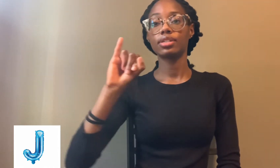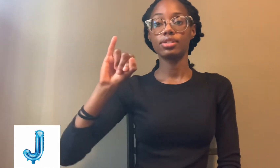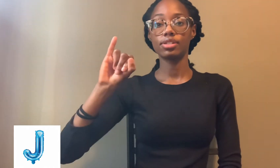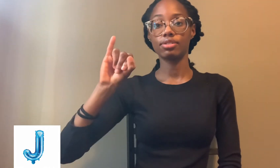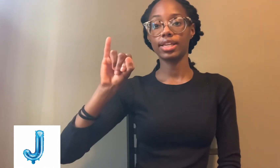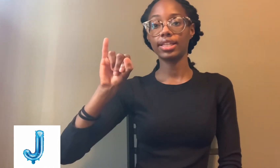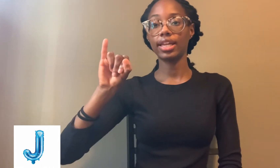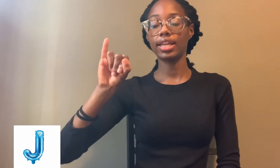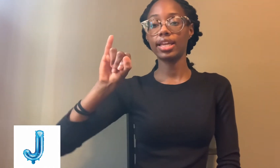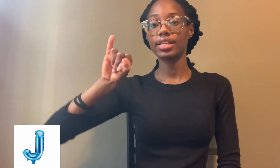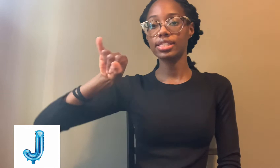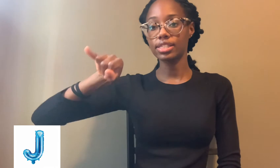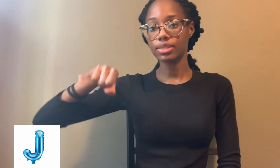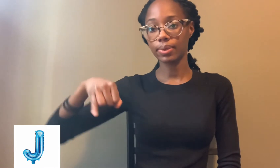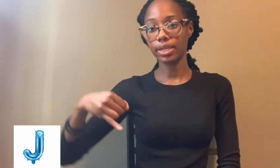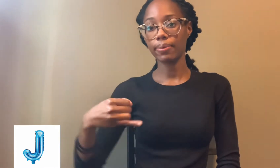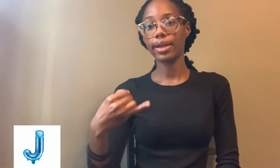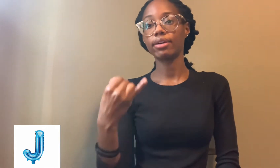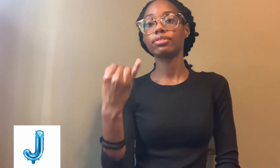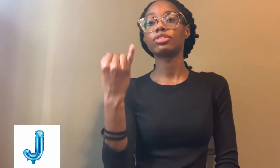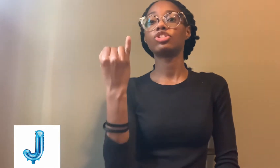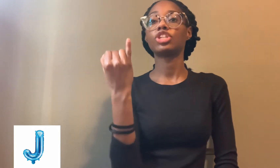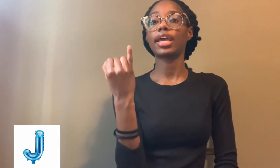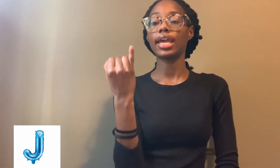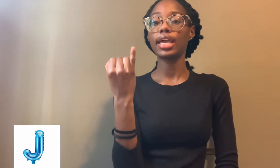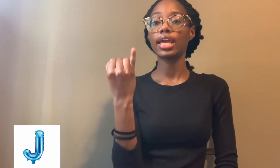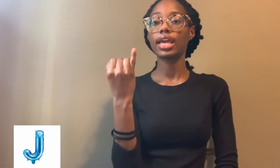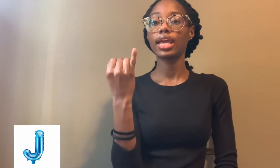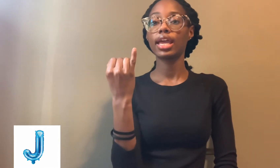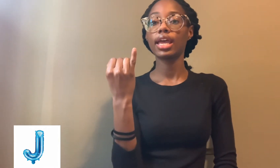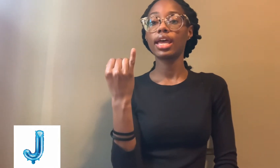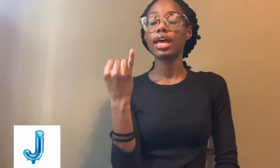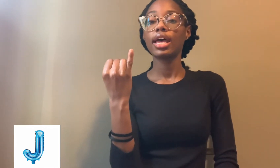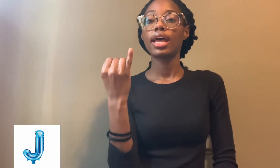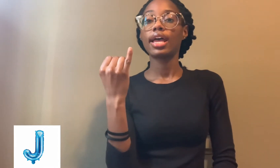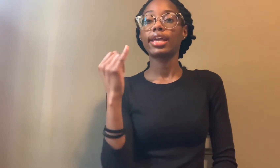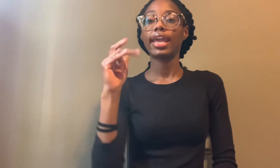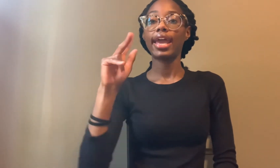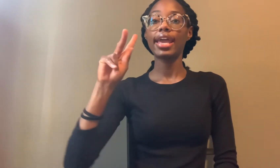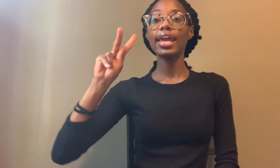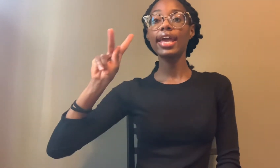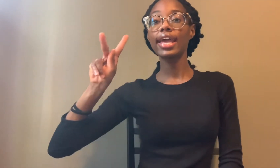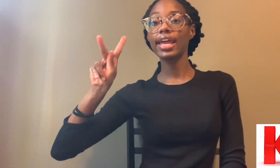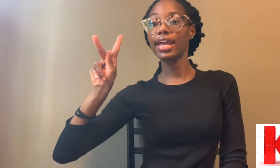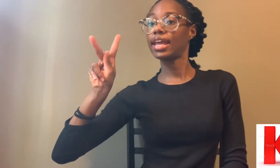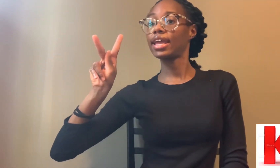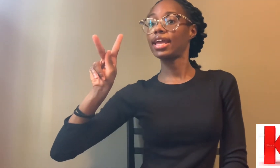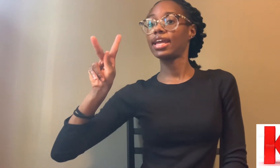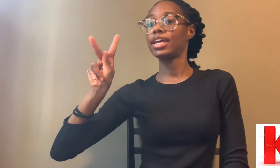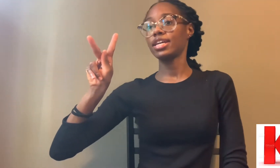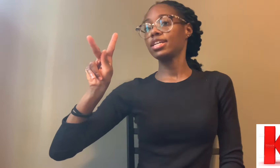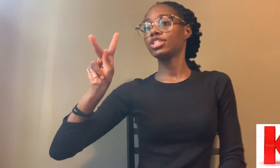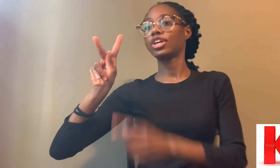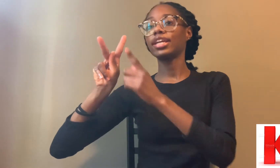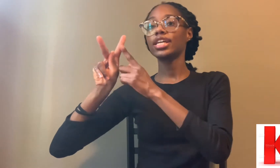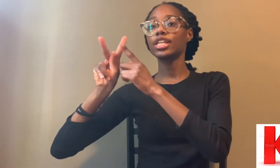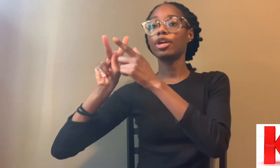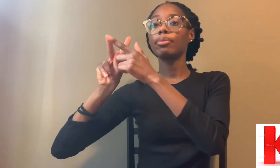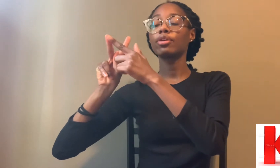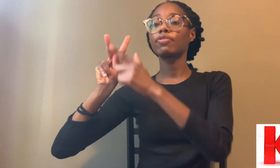So take that index and swing it around. J. K. Your index and your middle finger